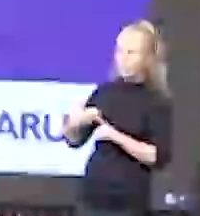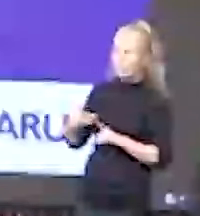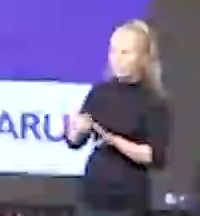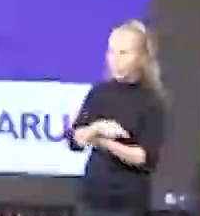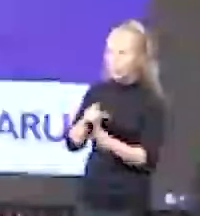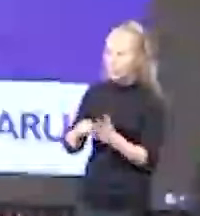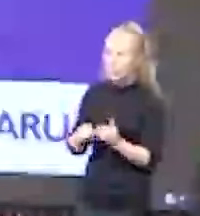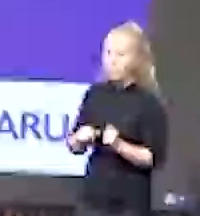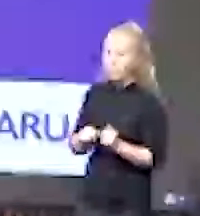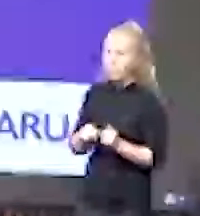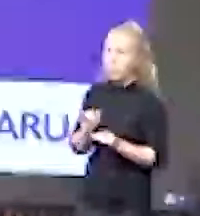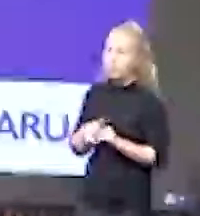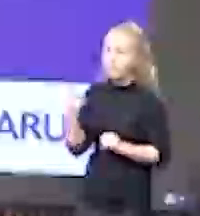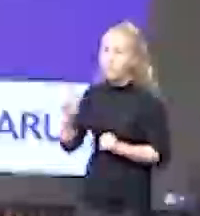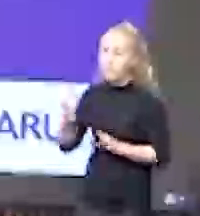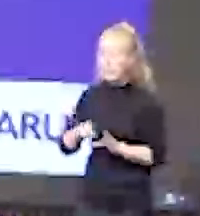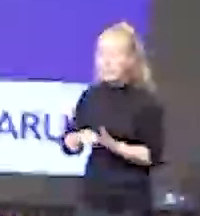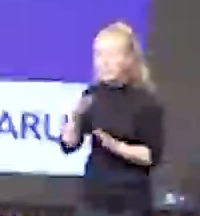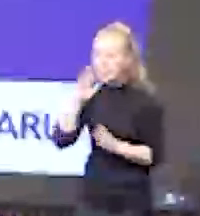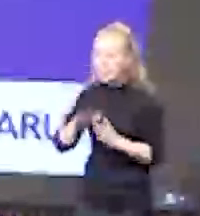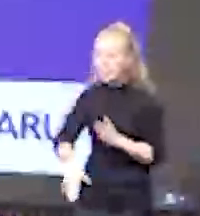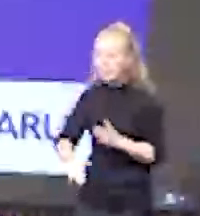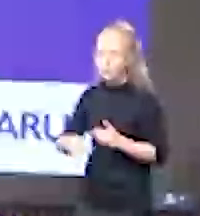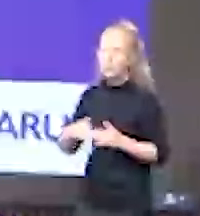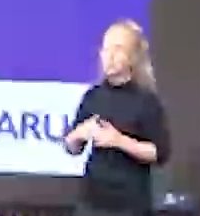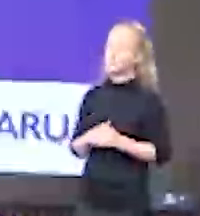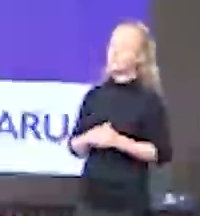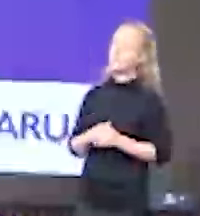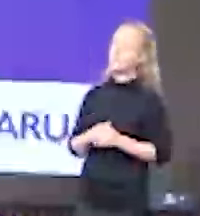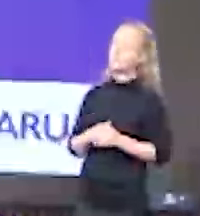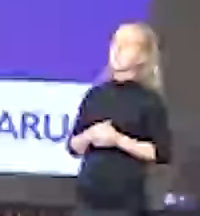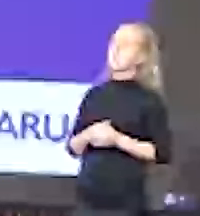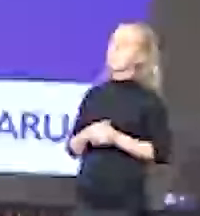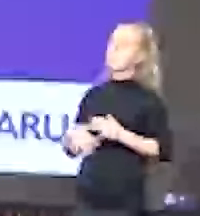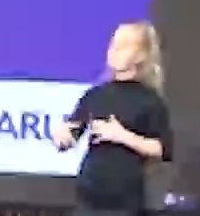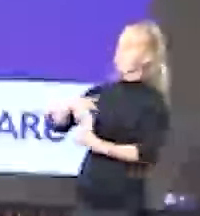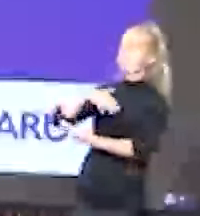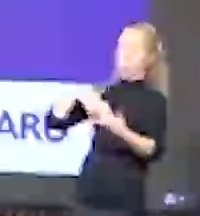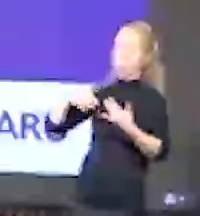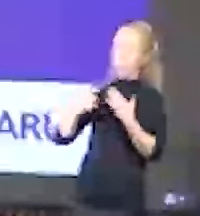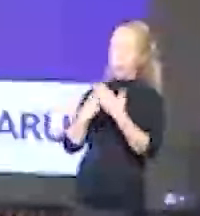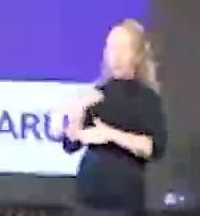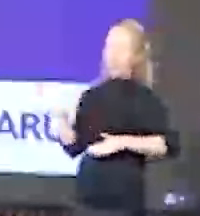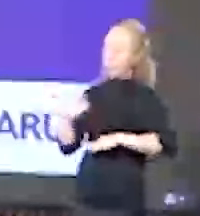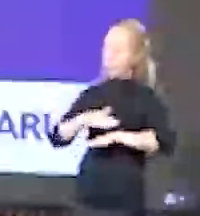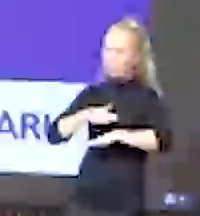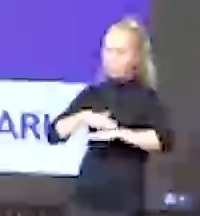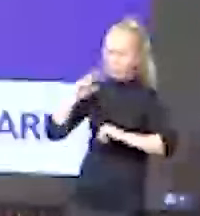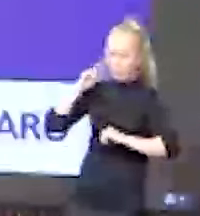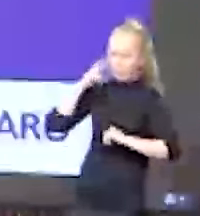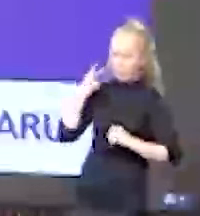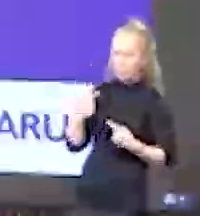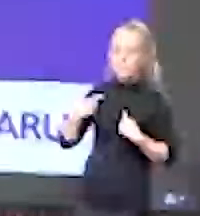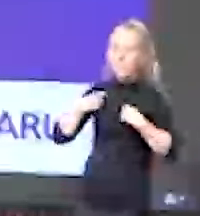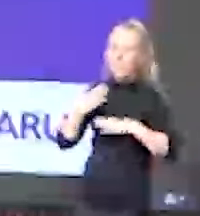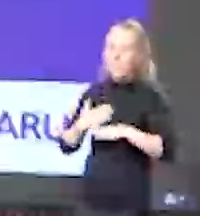say how long, it's been more than 20 years, that there's so much going on all the time. And as a politician, you've